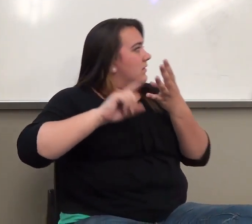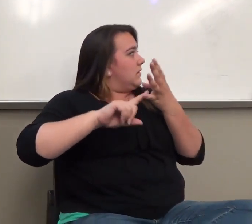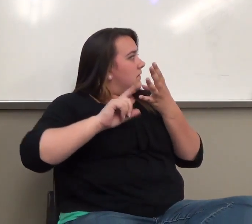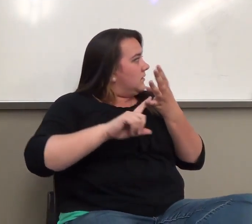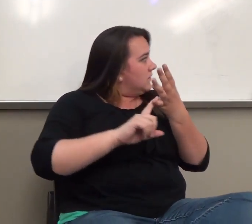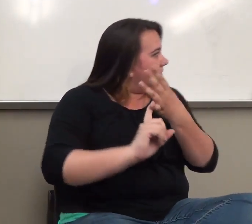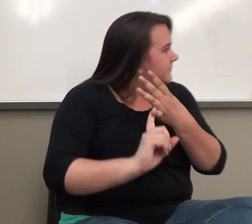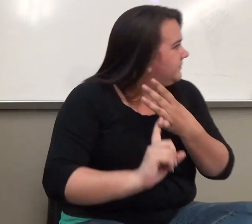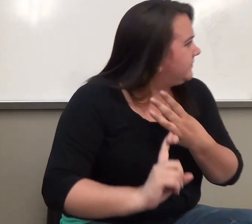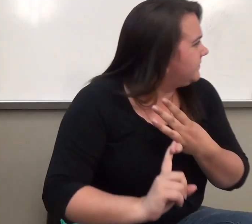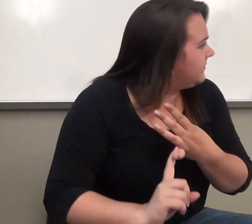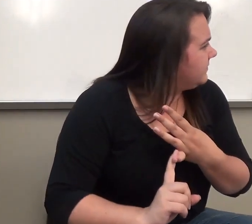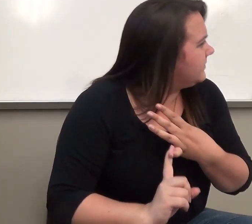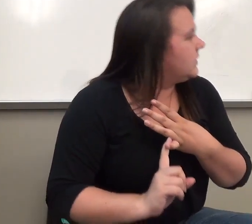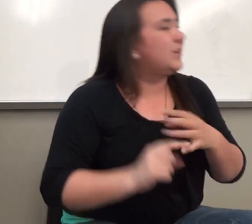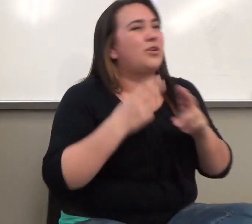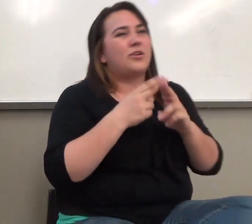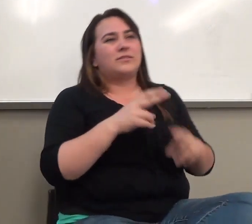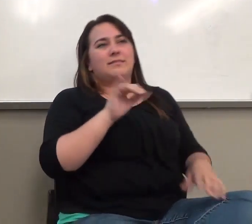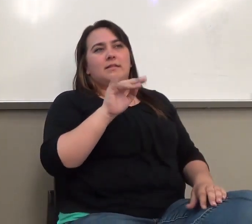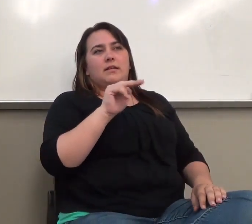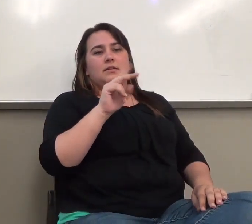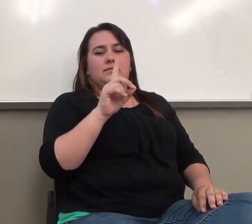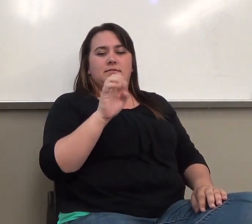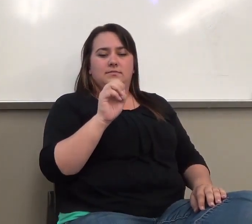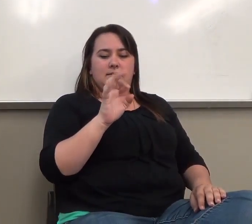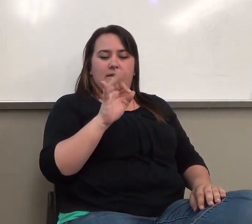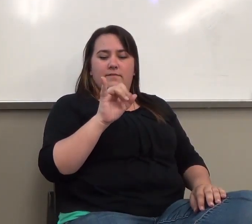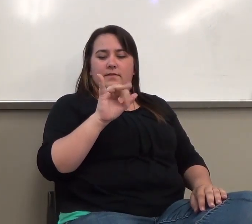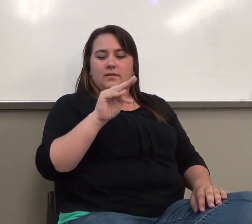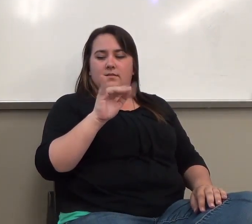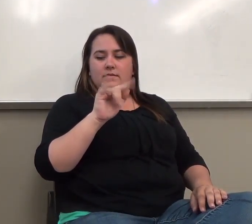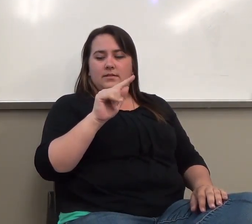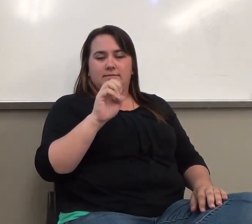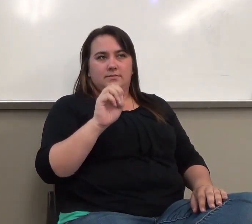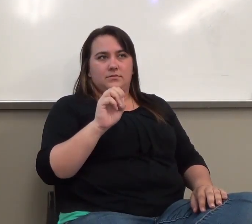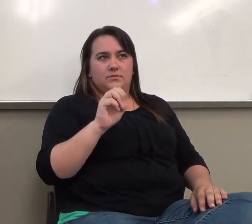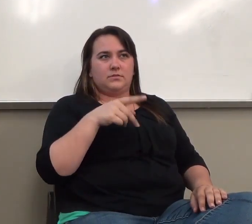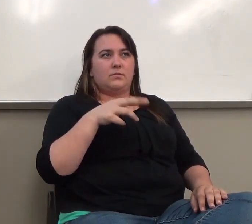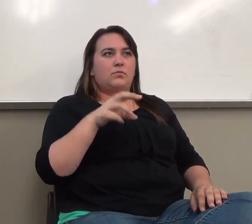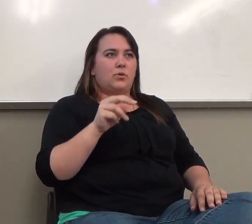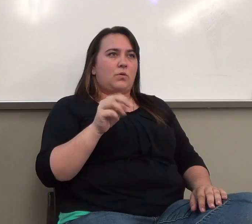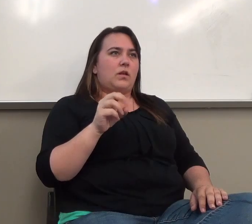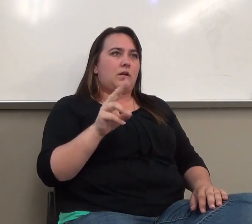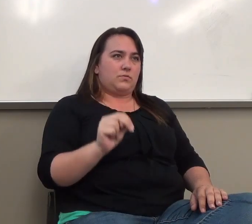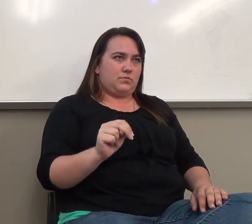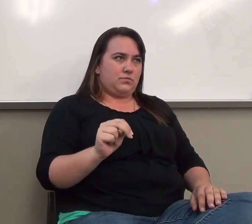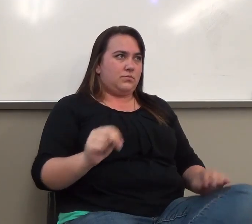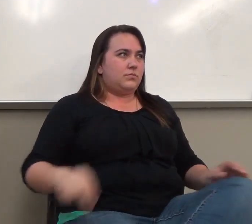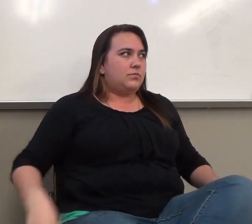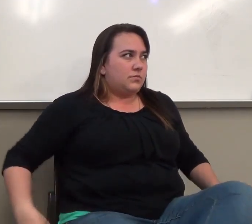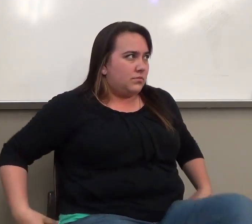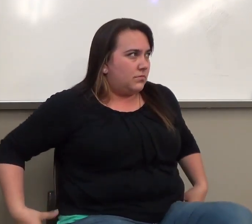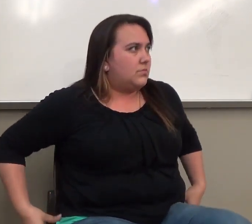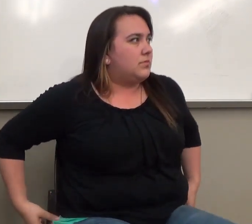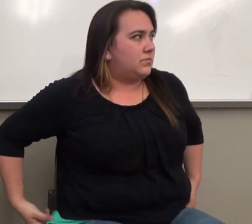important. Okay, the other thing, this is a real annoyance. The other thing you have to watch